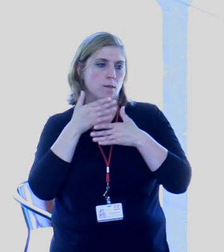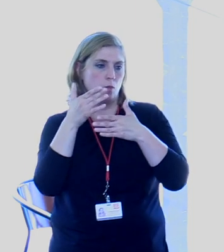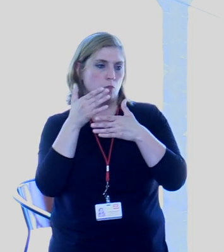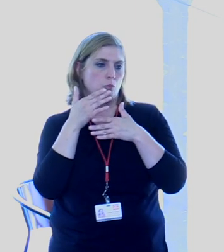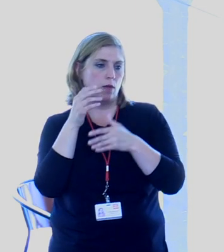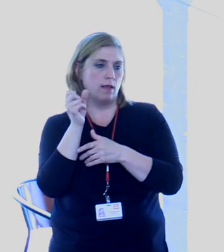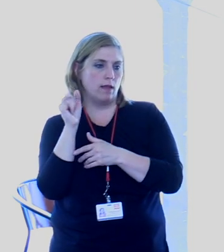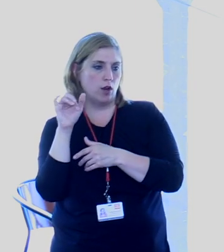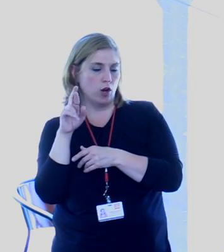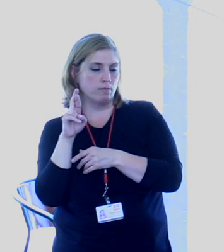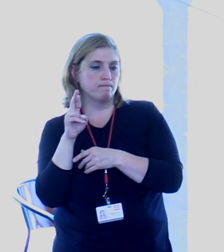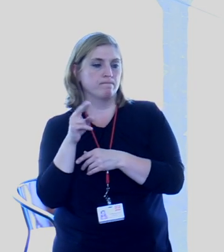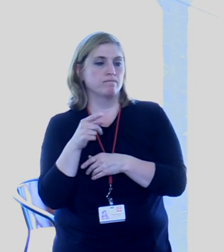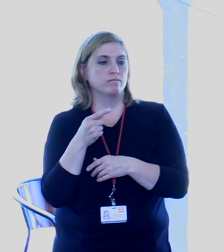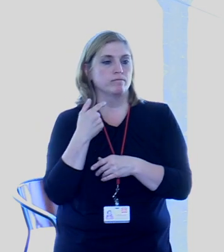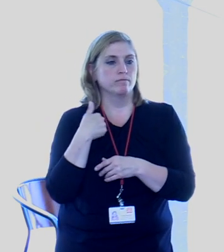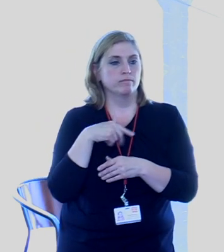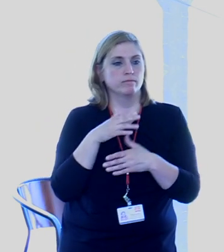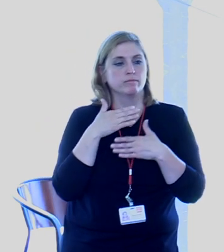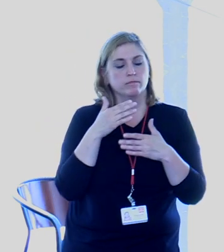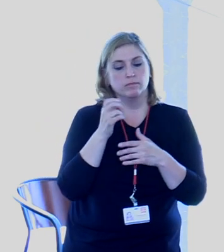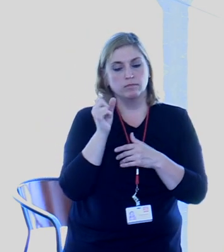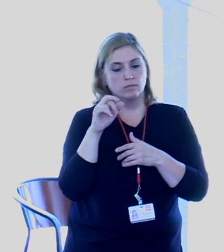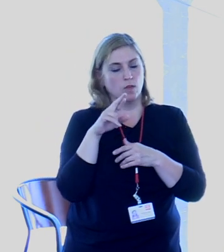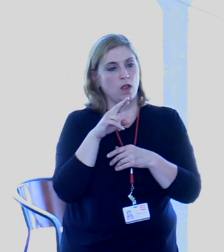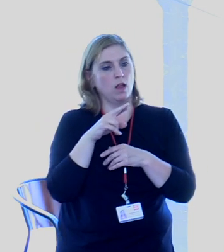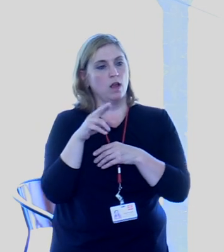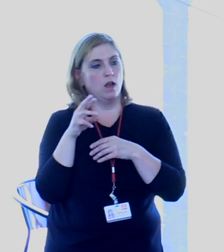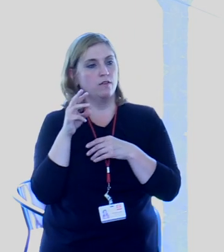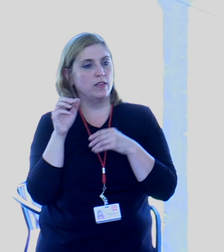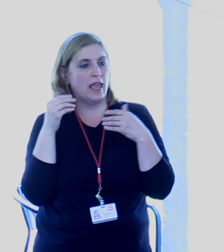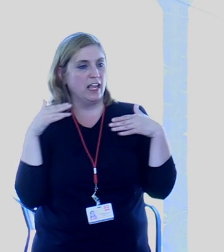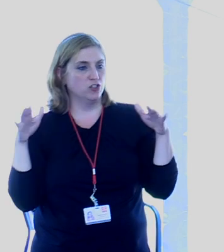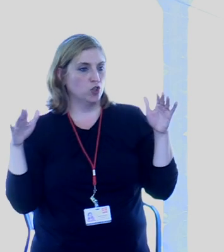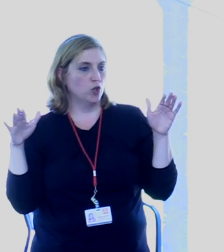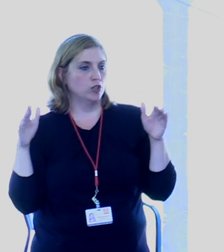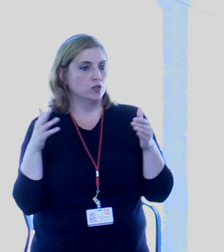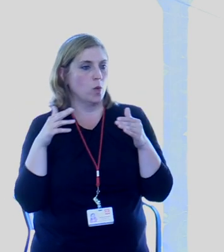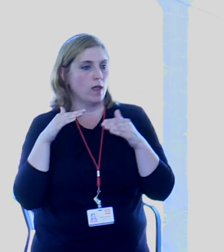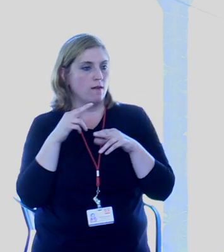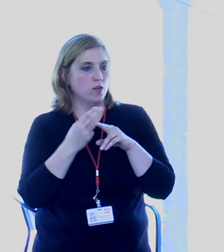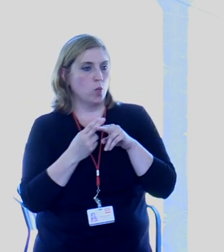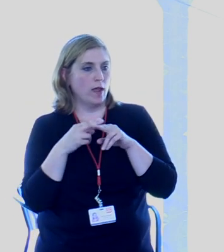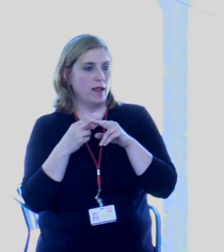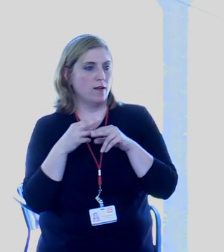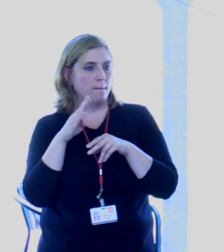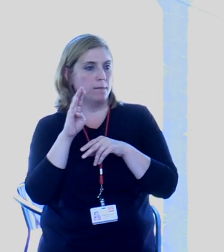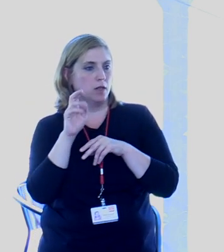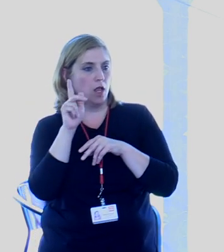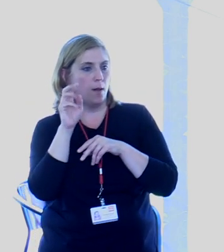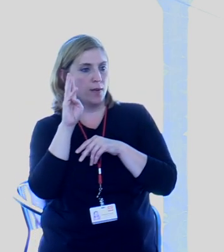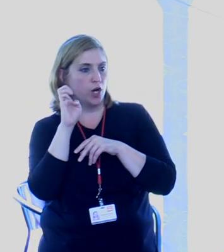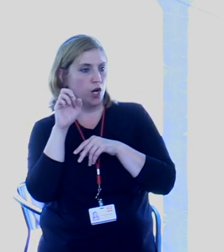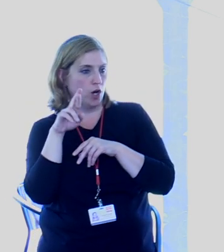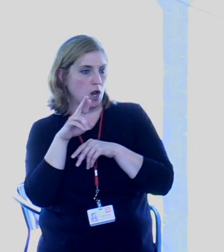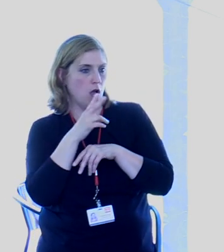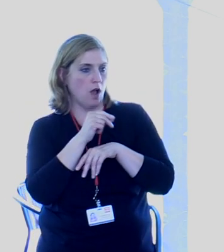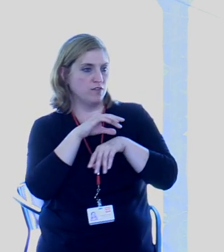above. We breathe this air of the angels. But we're weighted down by this blubber of the